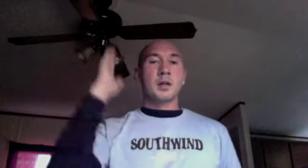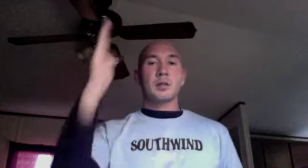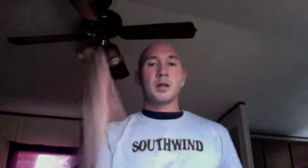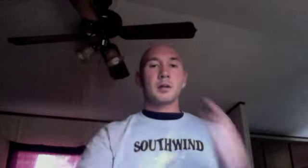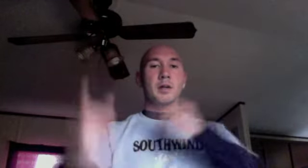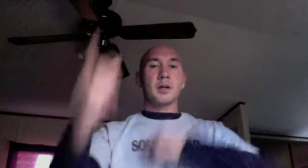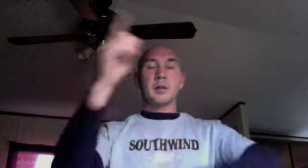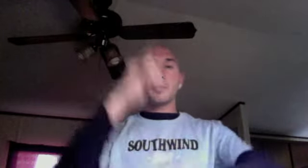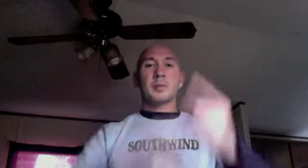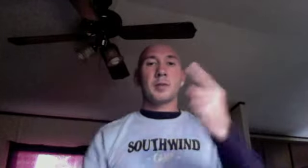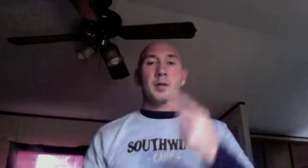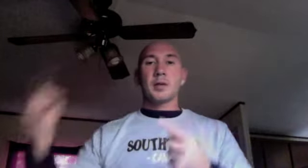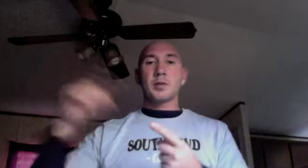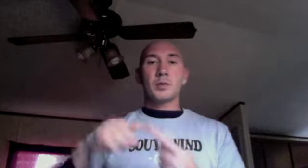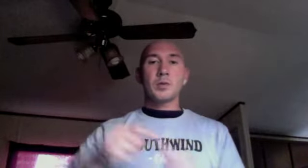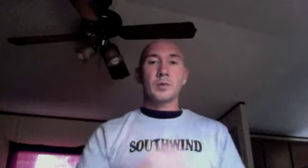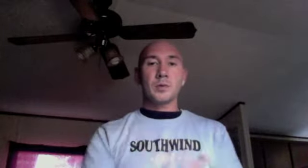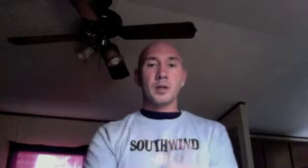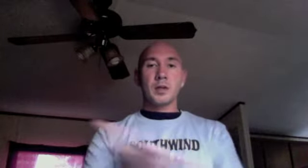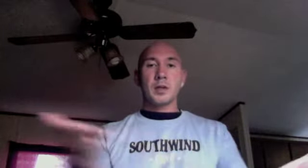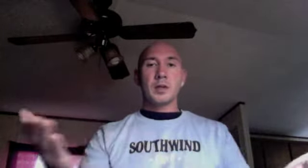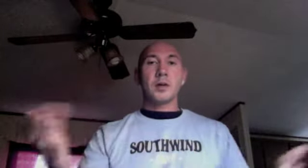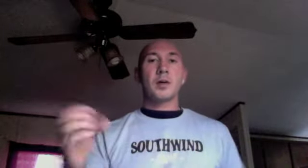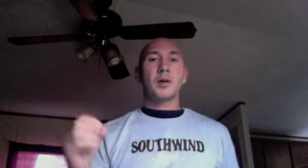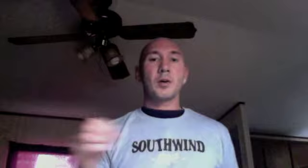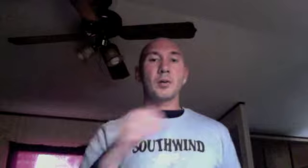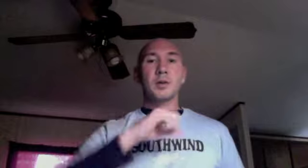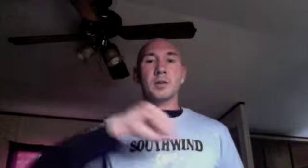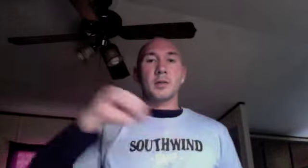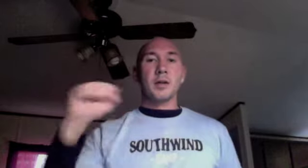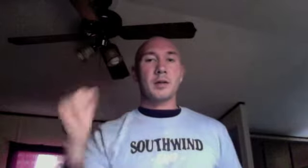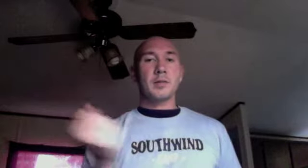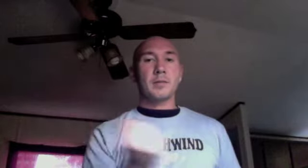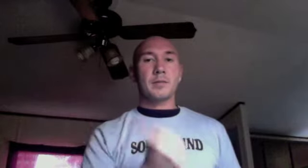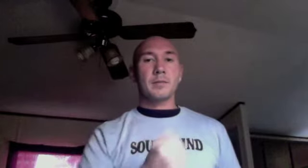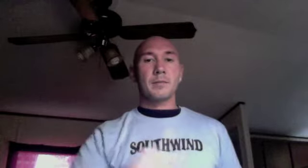shall come to thee, O Israel.